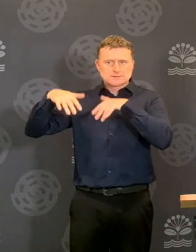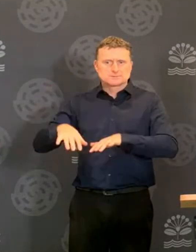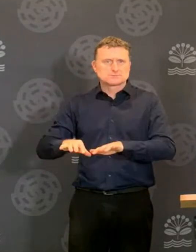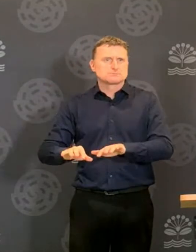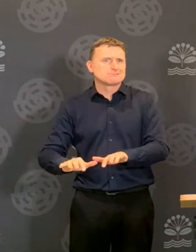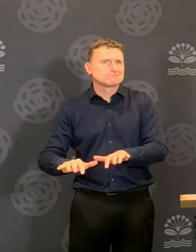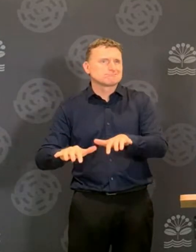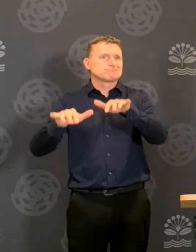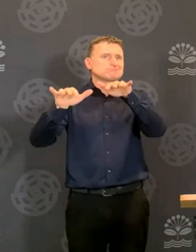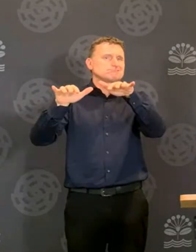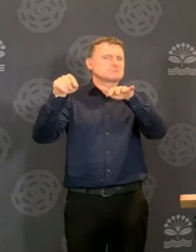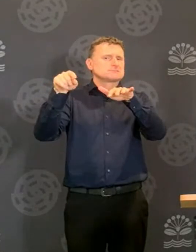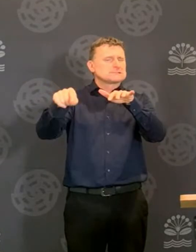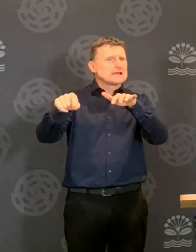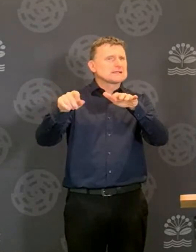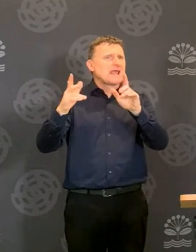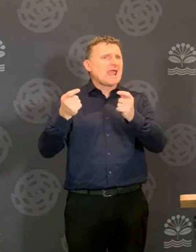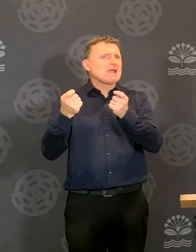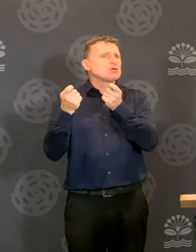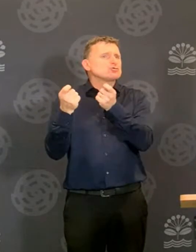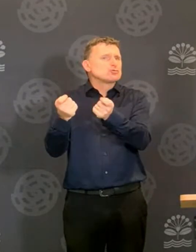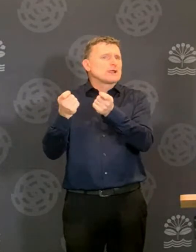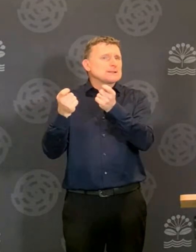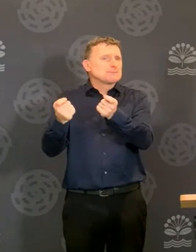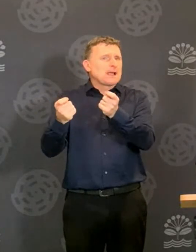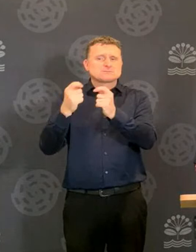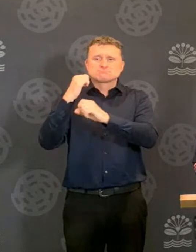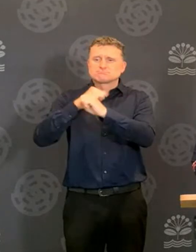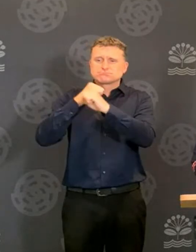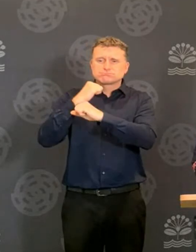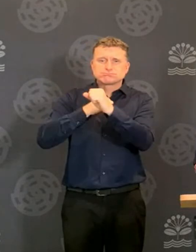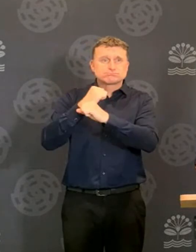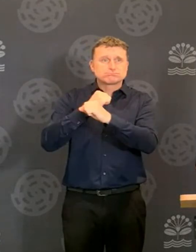bring the treatment plant out there to relieve some of that pressure?